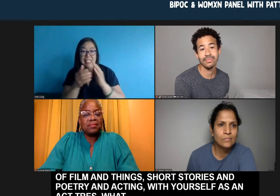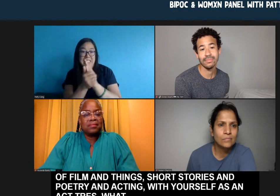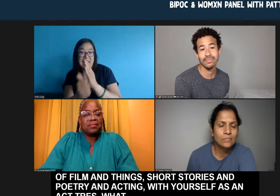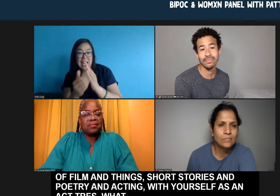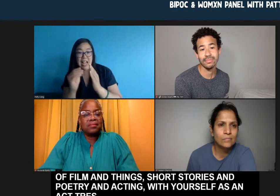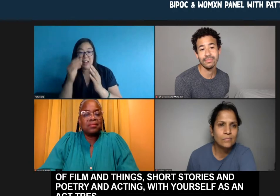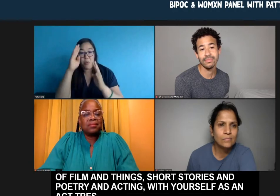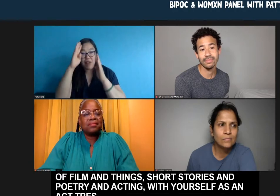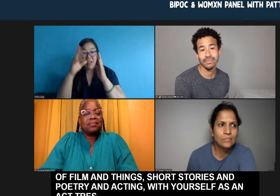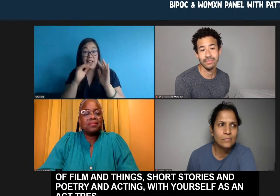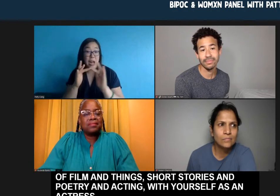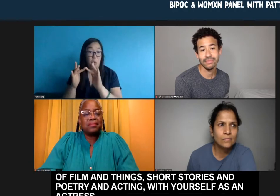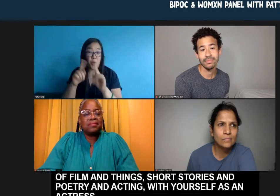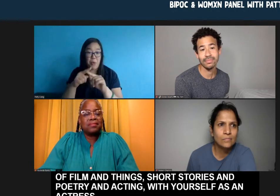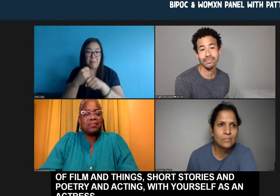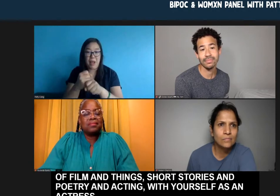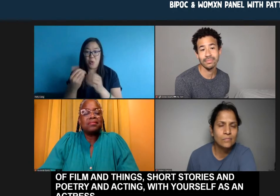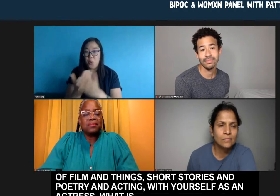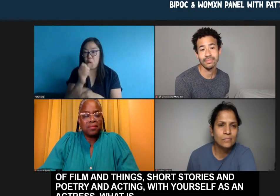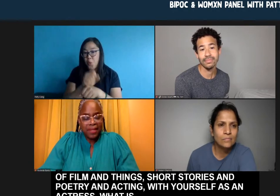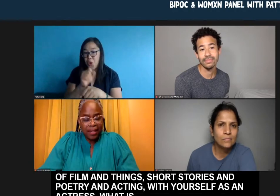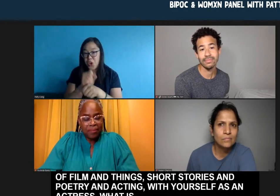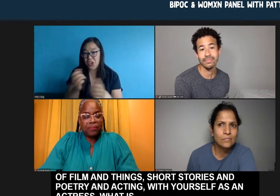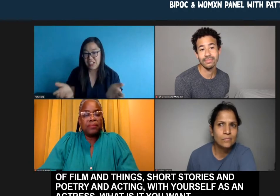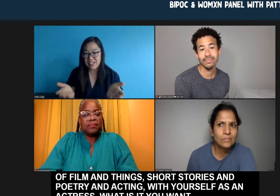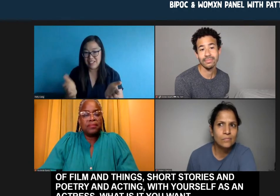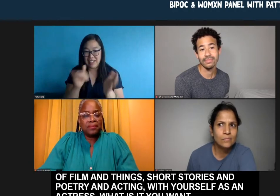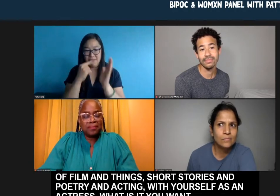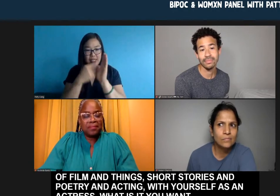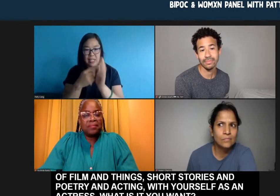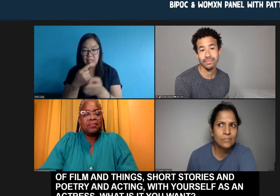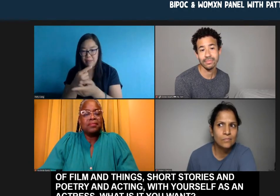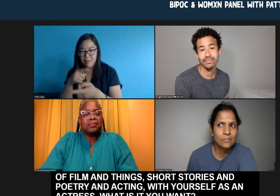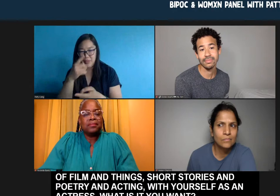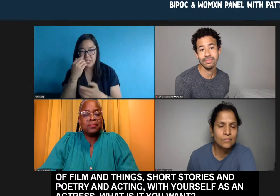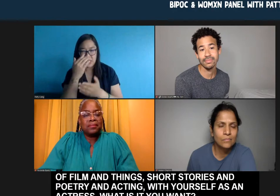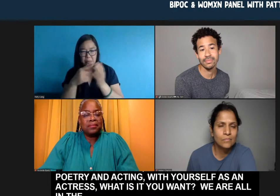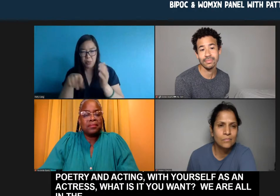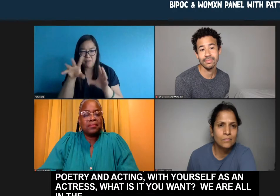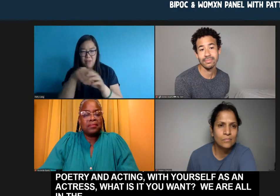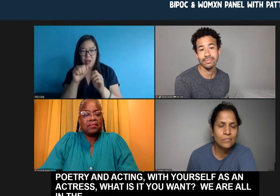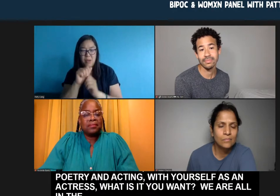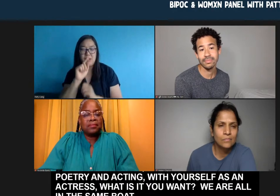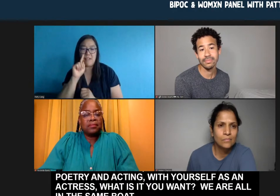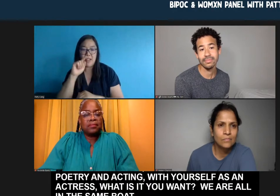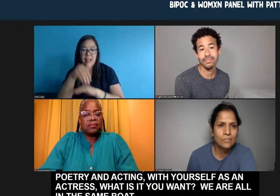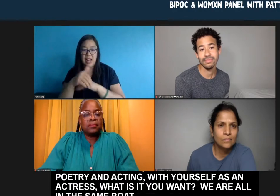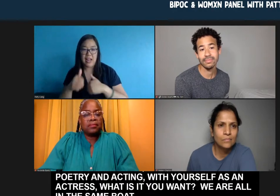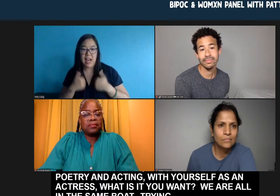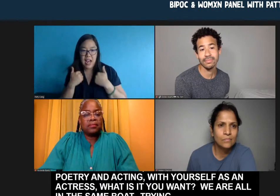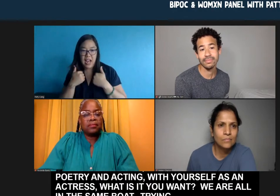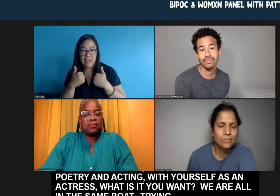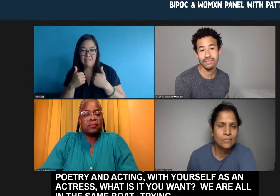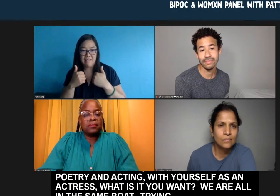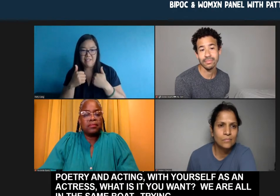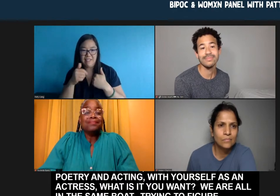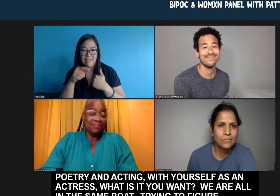trying to figure out what to do, and again, there's different networkings that we have, different skill sets. For example, I think some of you were involved with Deaf Night